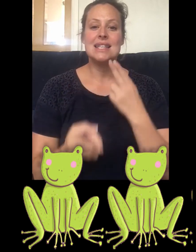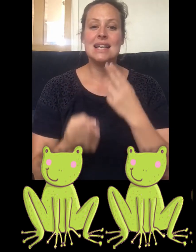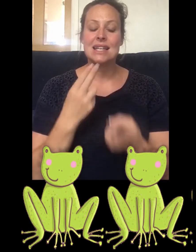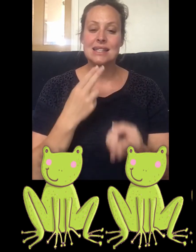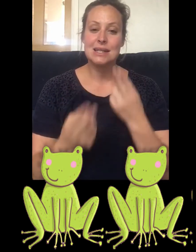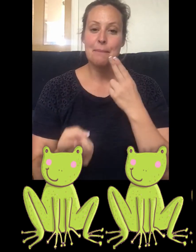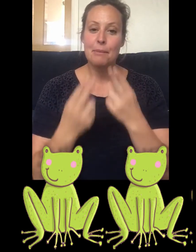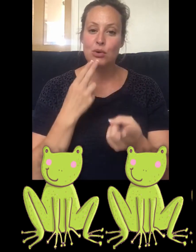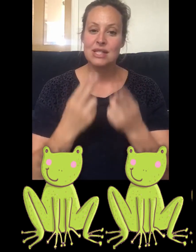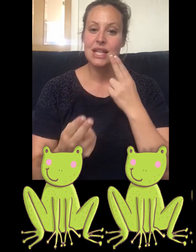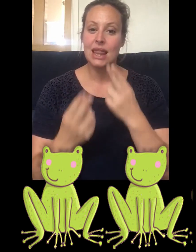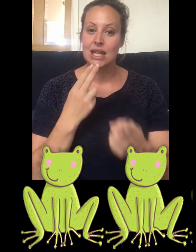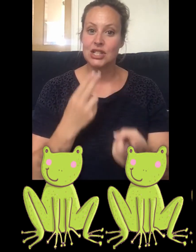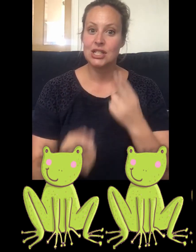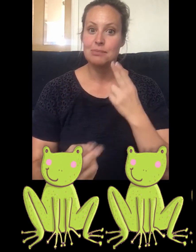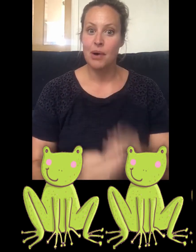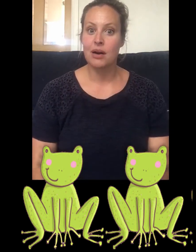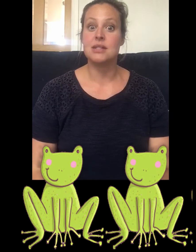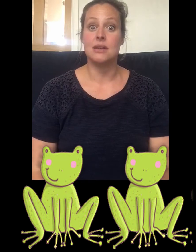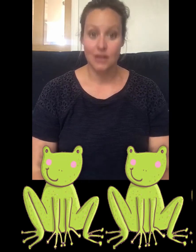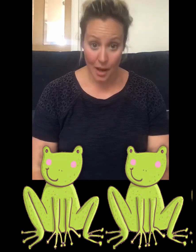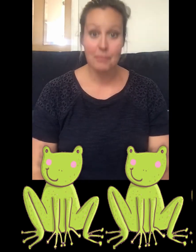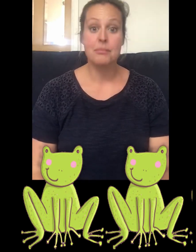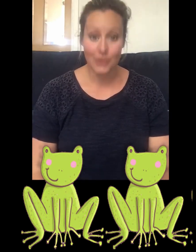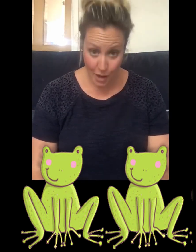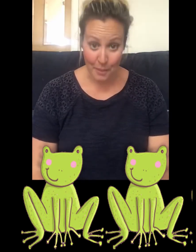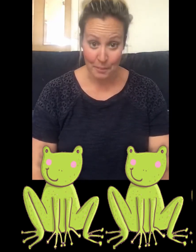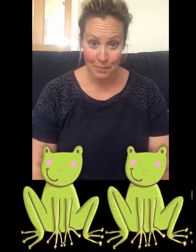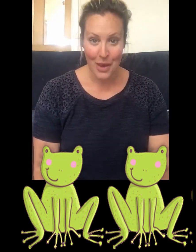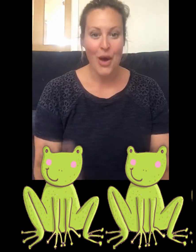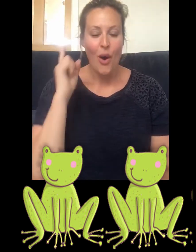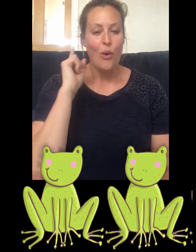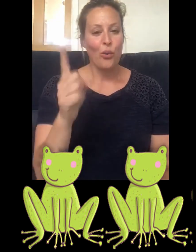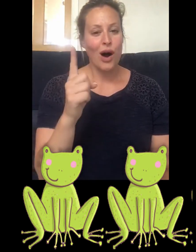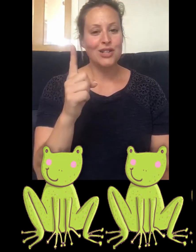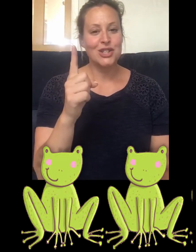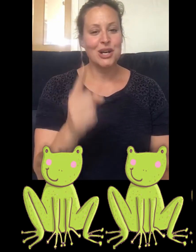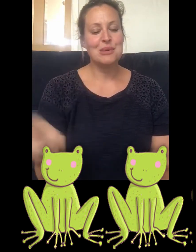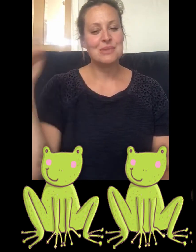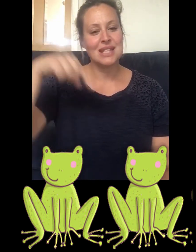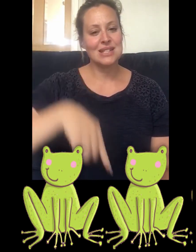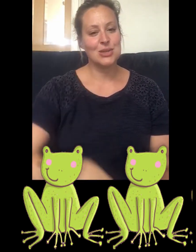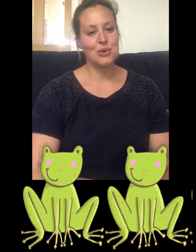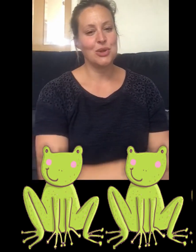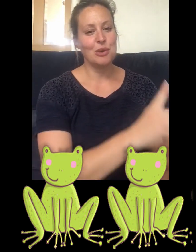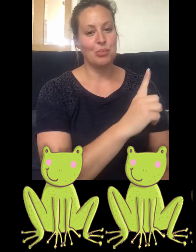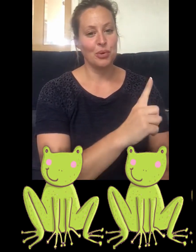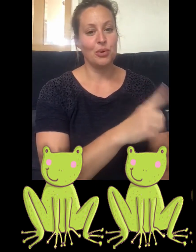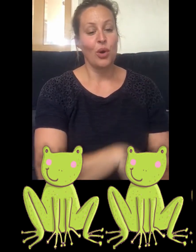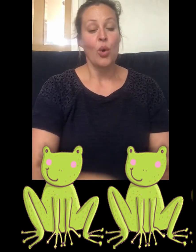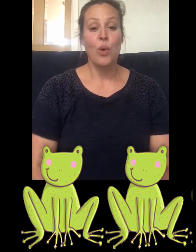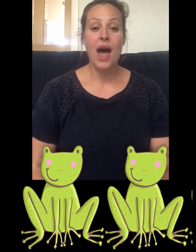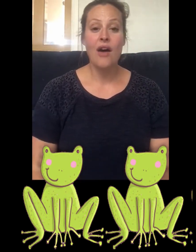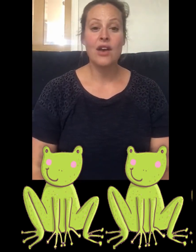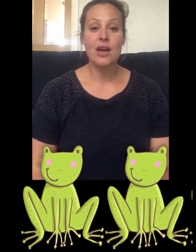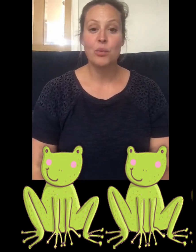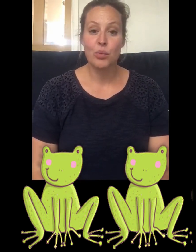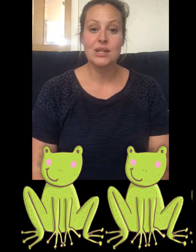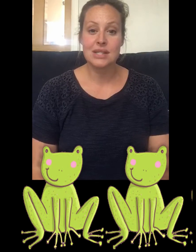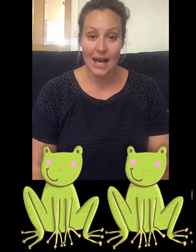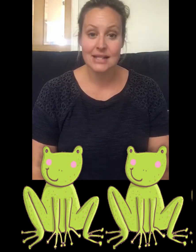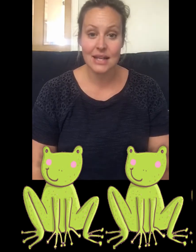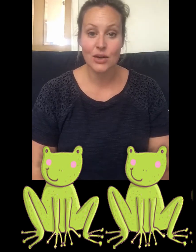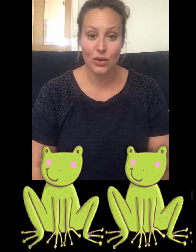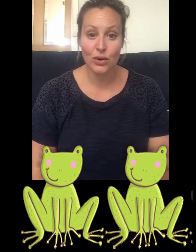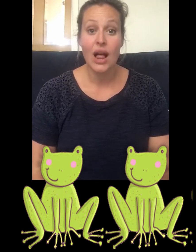Eating some most delicious bugs. Yum yum. One jumped into the pool. Where it